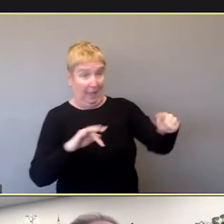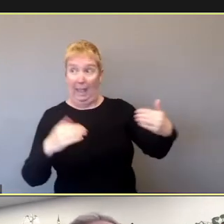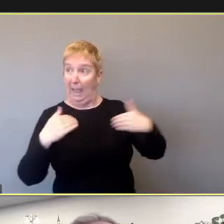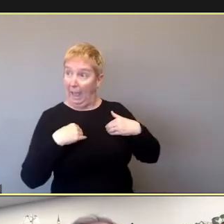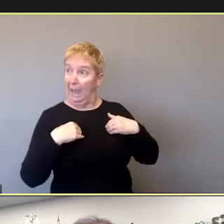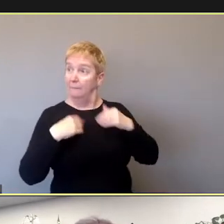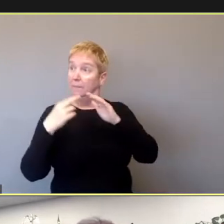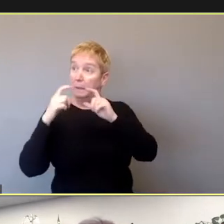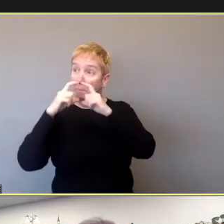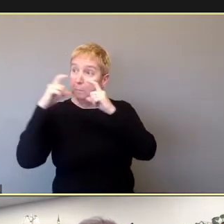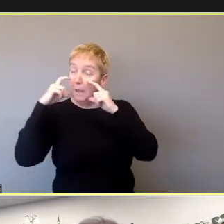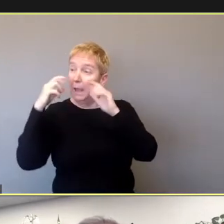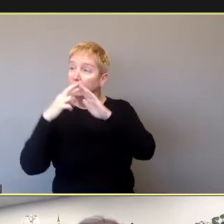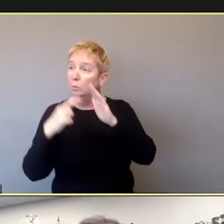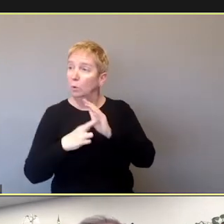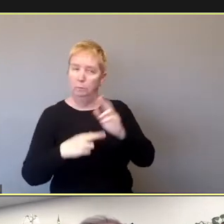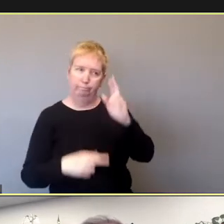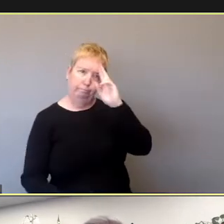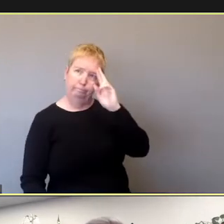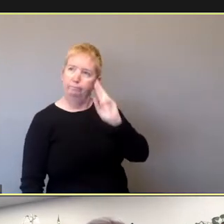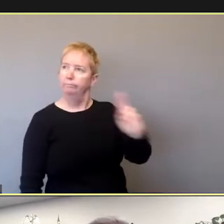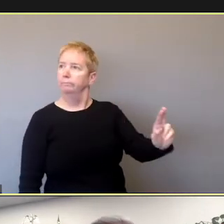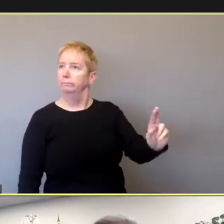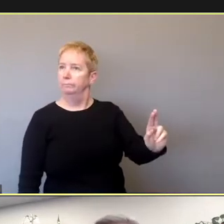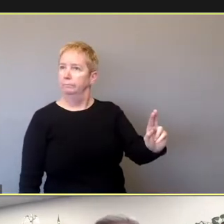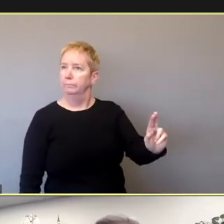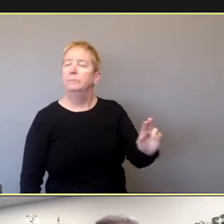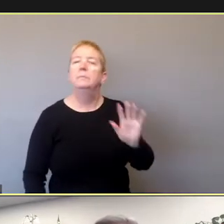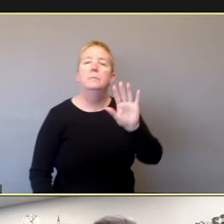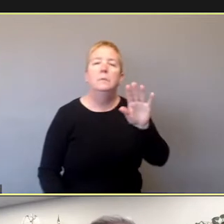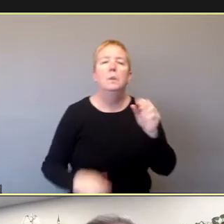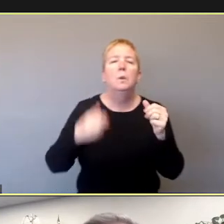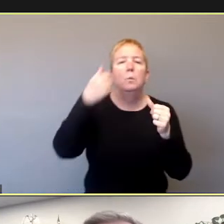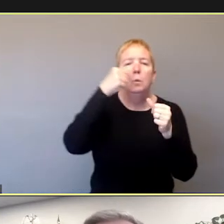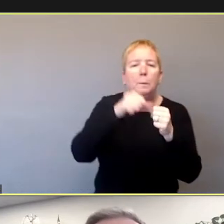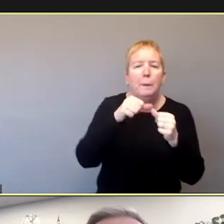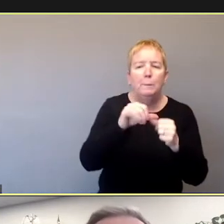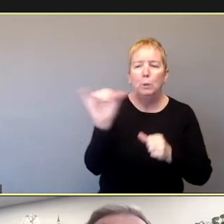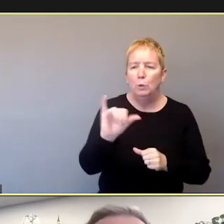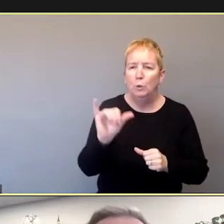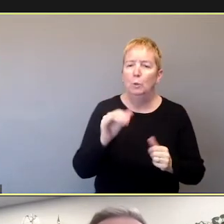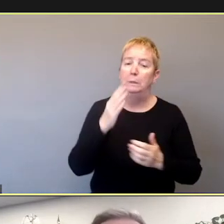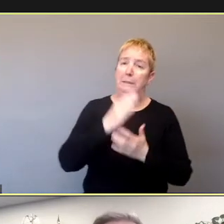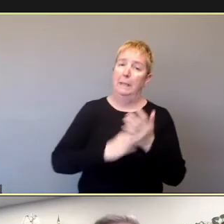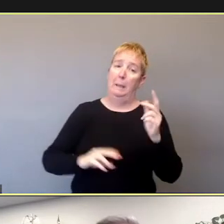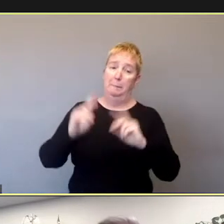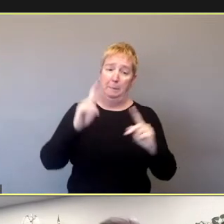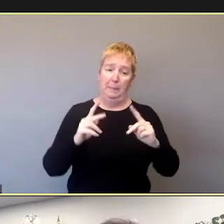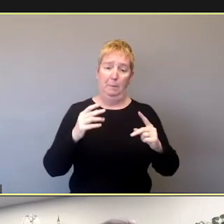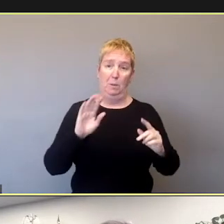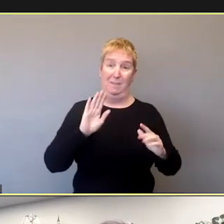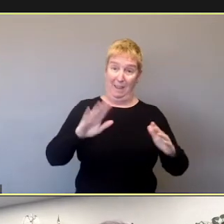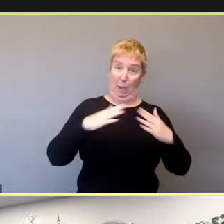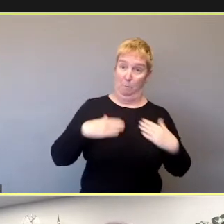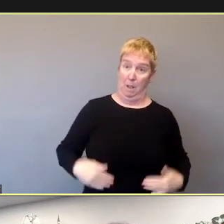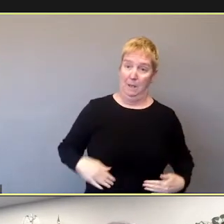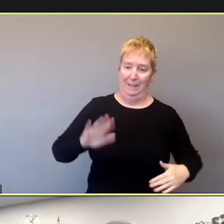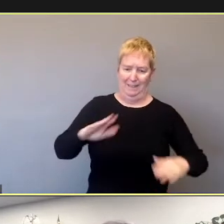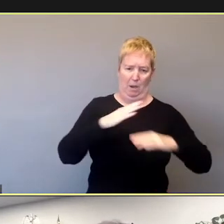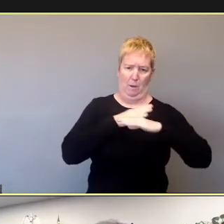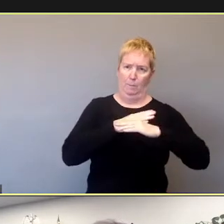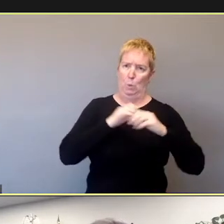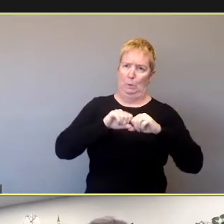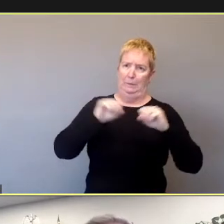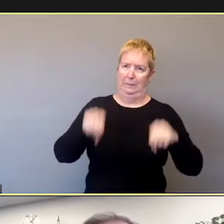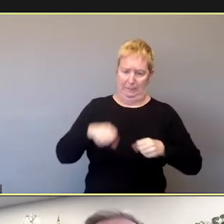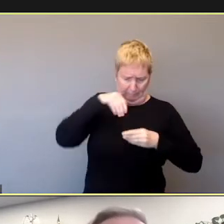talk a little bit about immunocompromised individuals today. It's a big, big concern on my part, on my